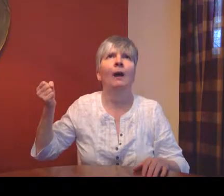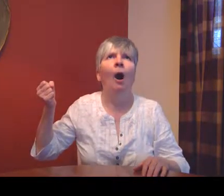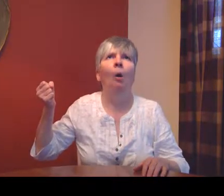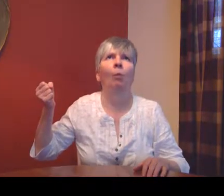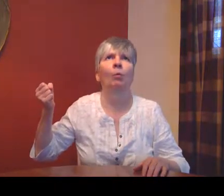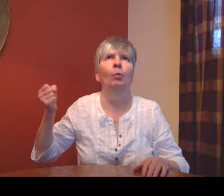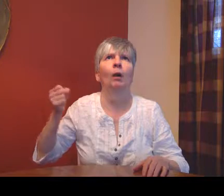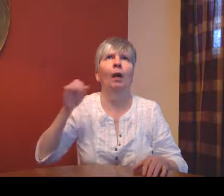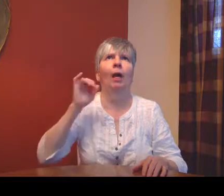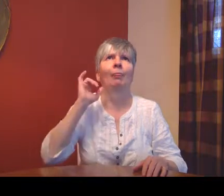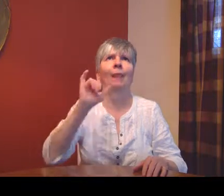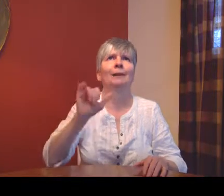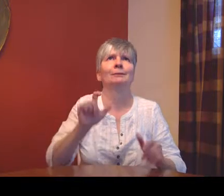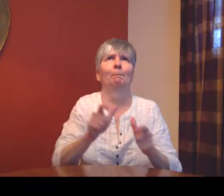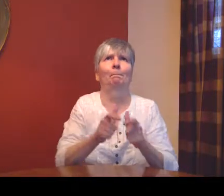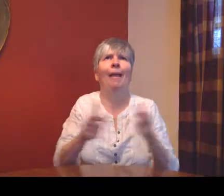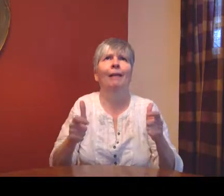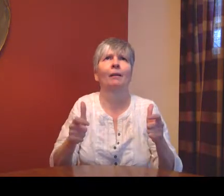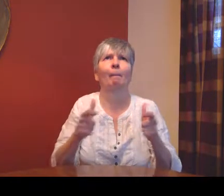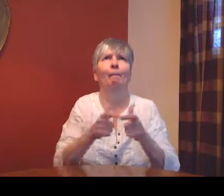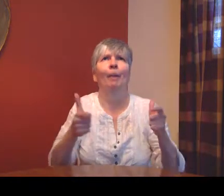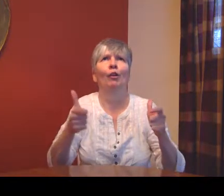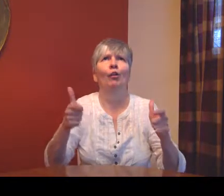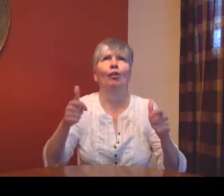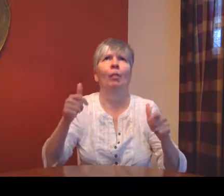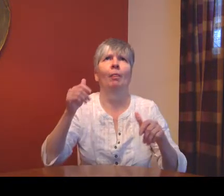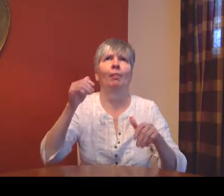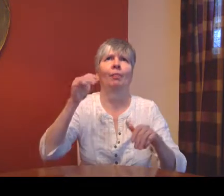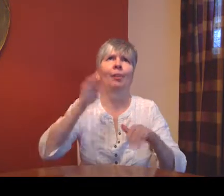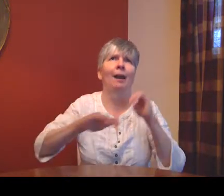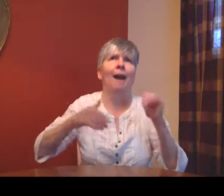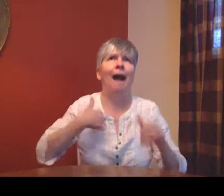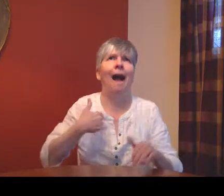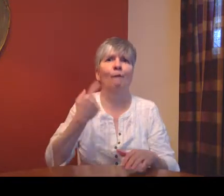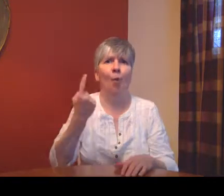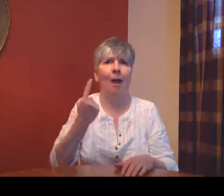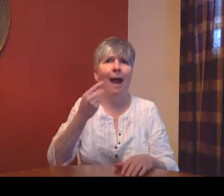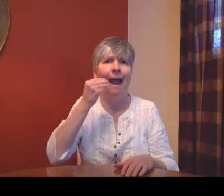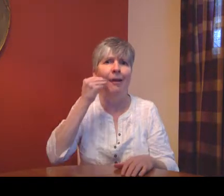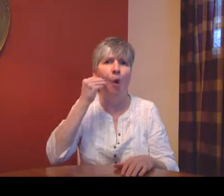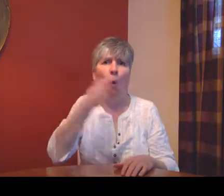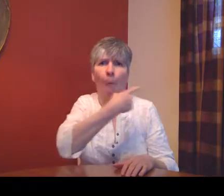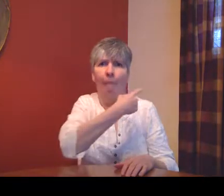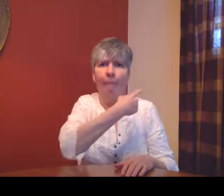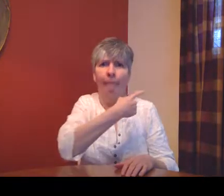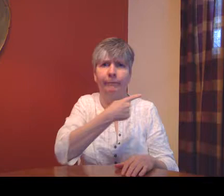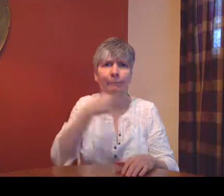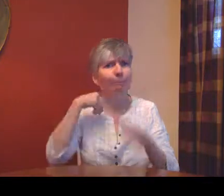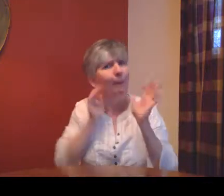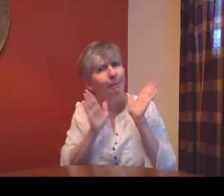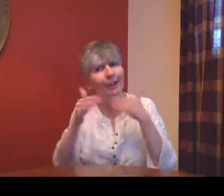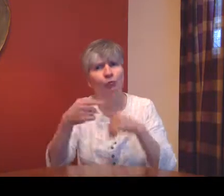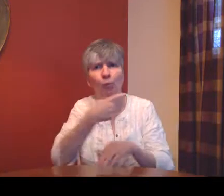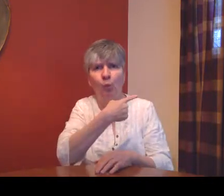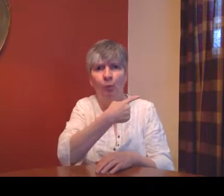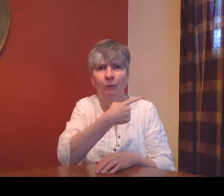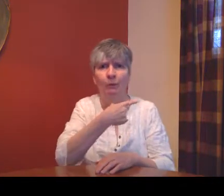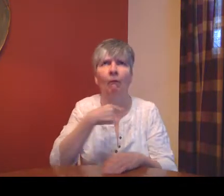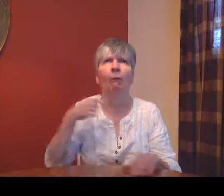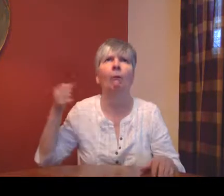I walked in, thought, wow, that's big, much bigger than the one I have at home in my bedroom.